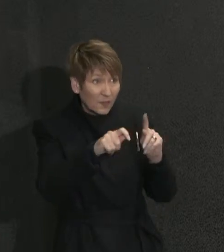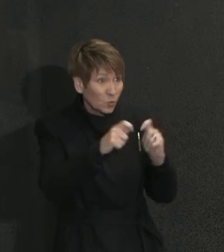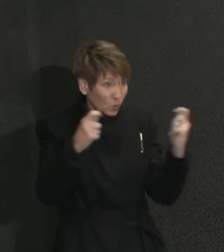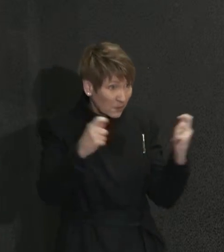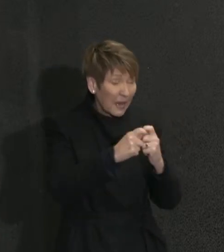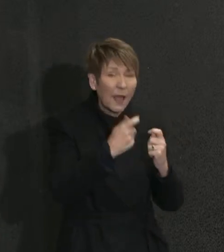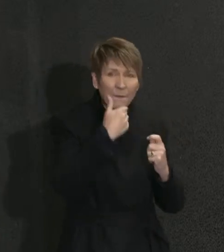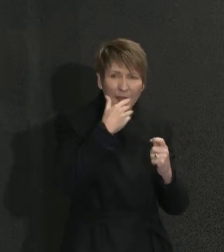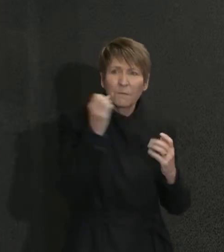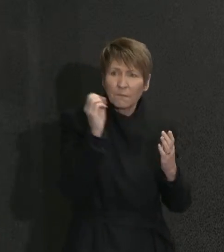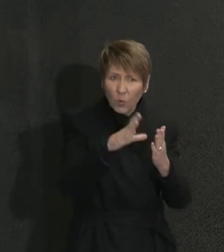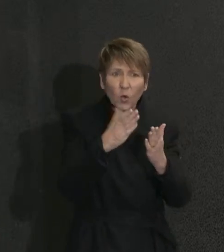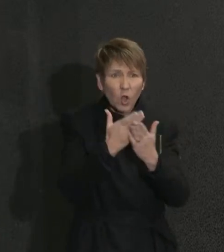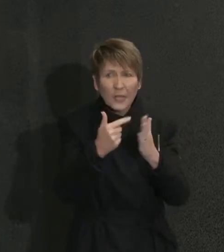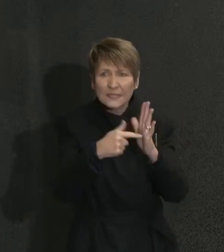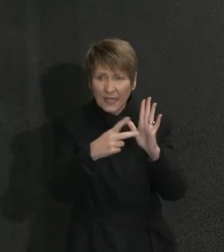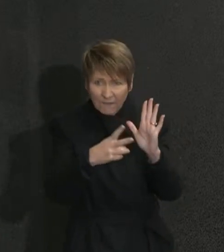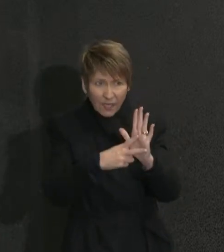reserves to fall back on,